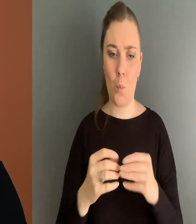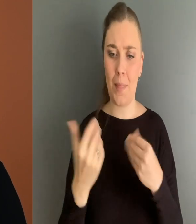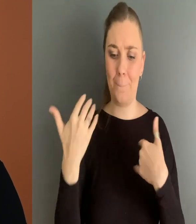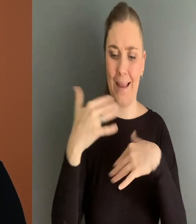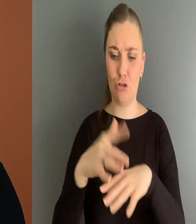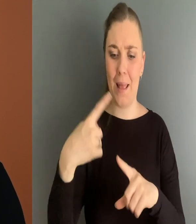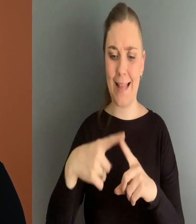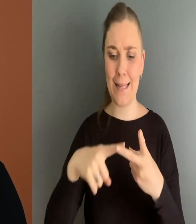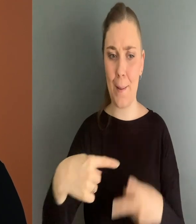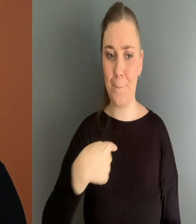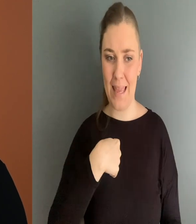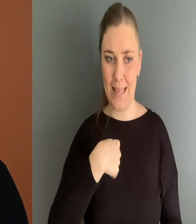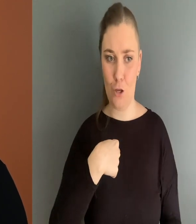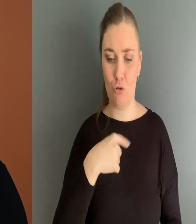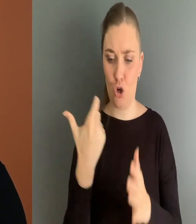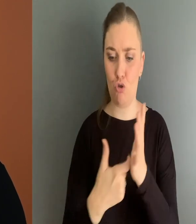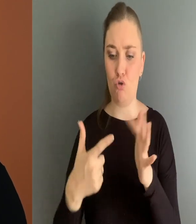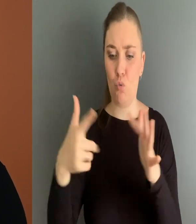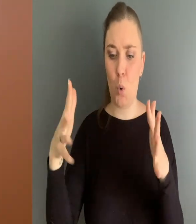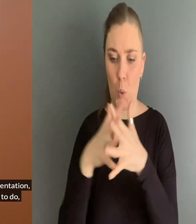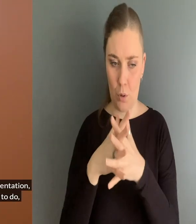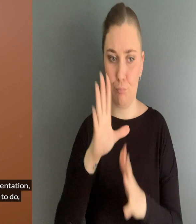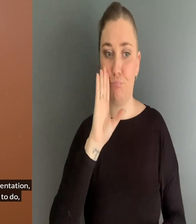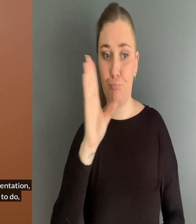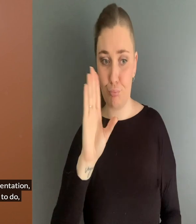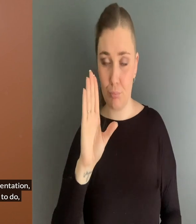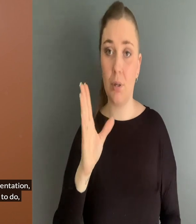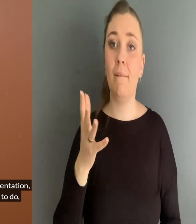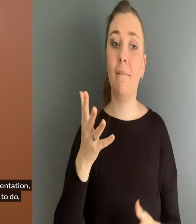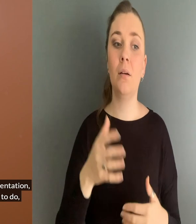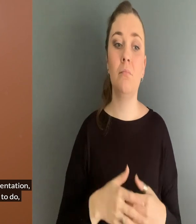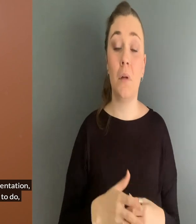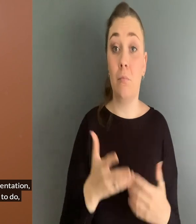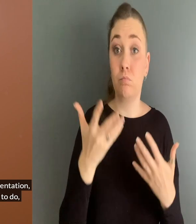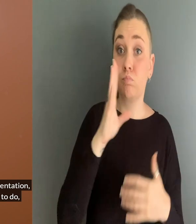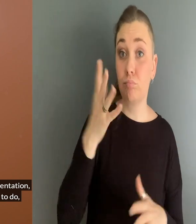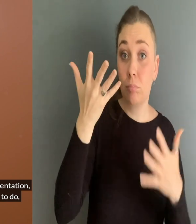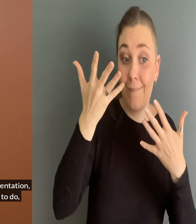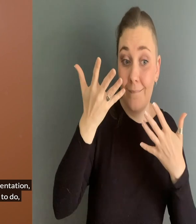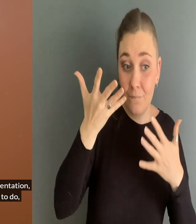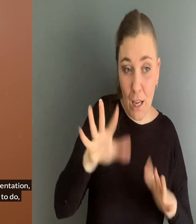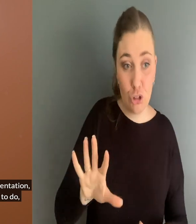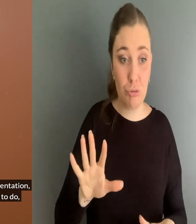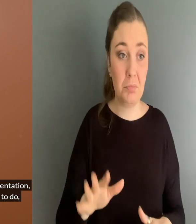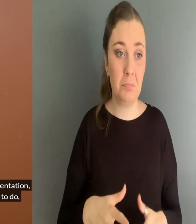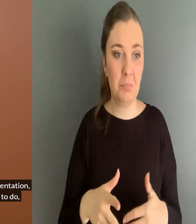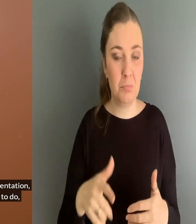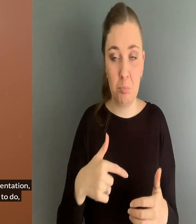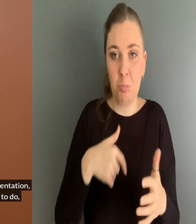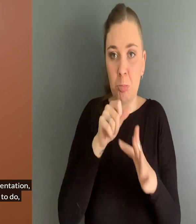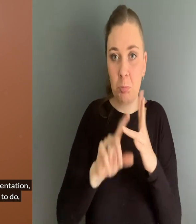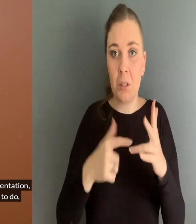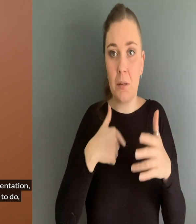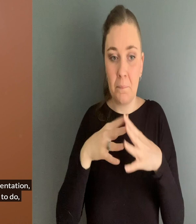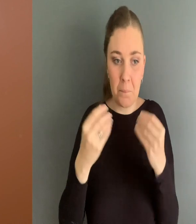mainstream and me crew and i did my presentation did what i had